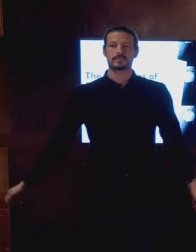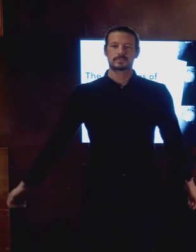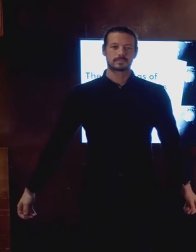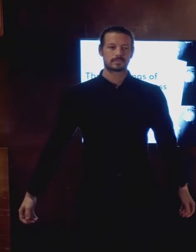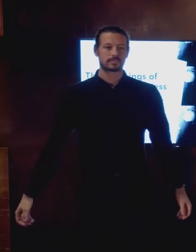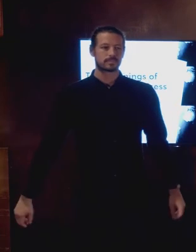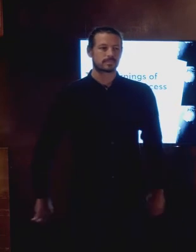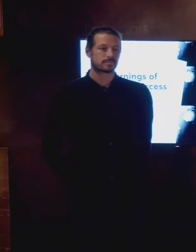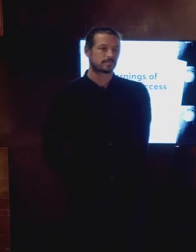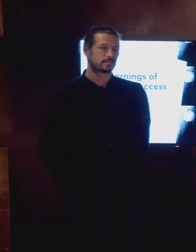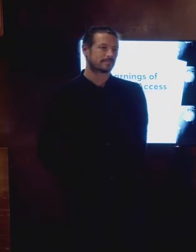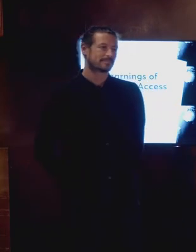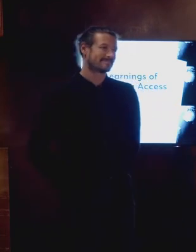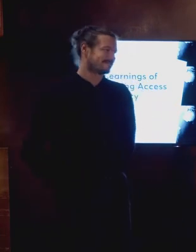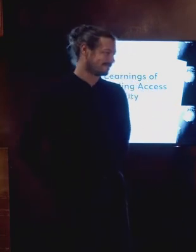It's good.